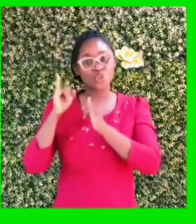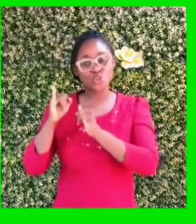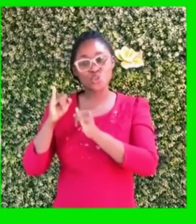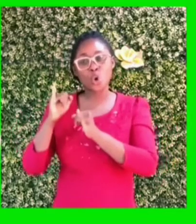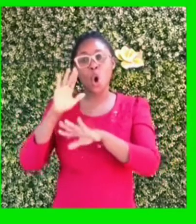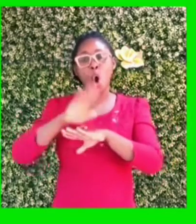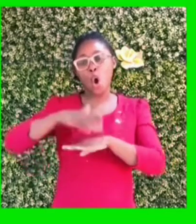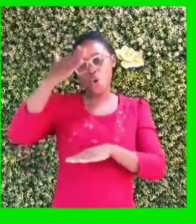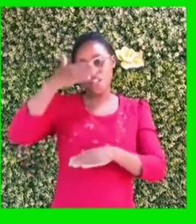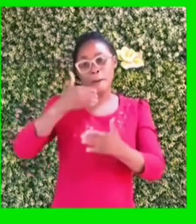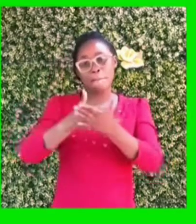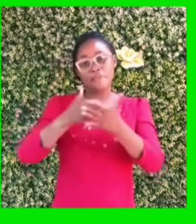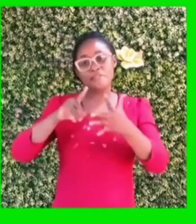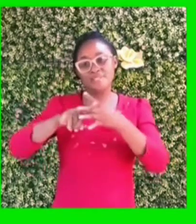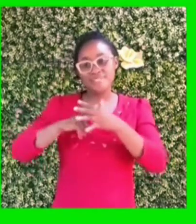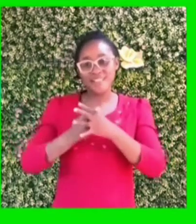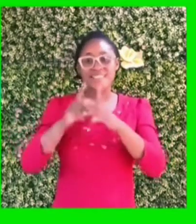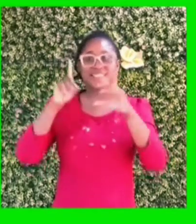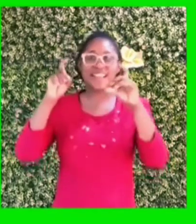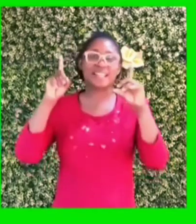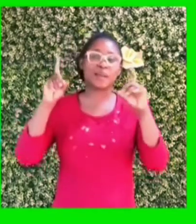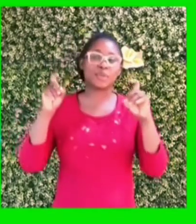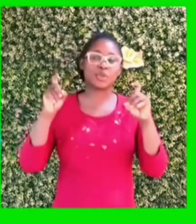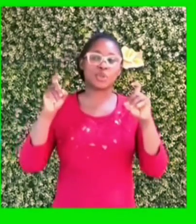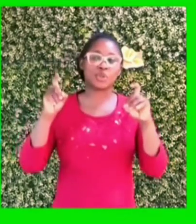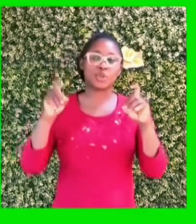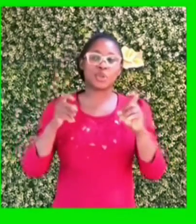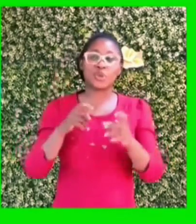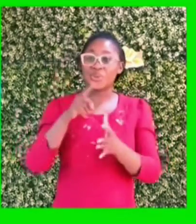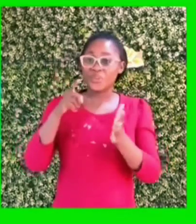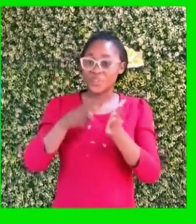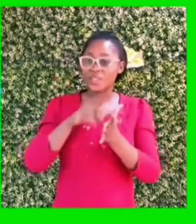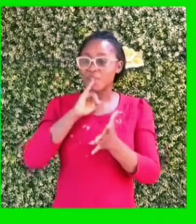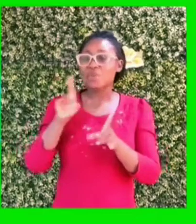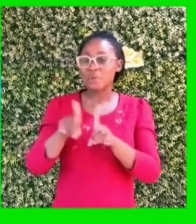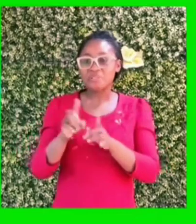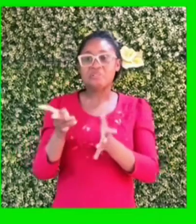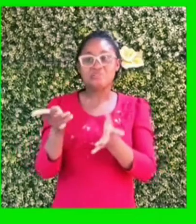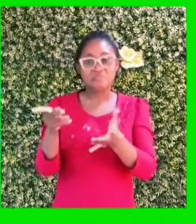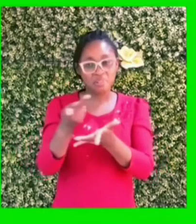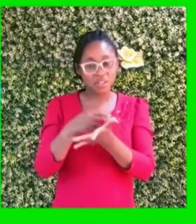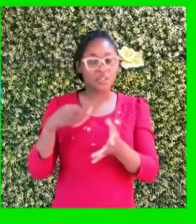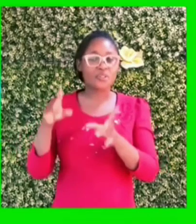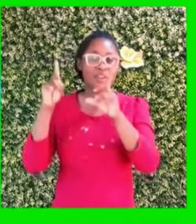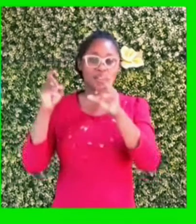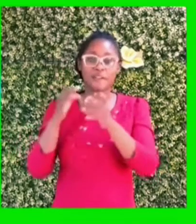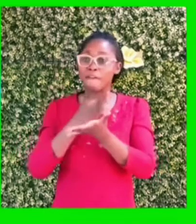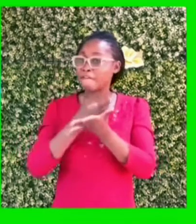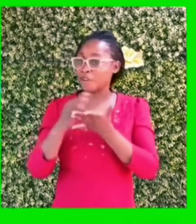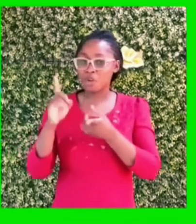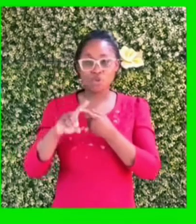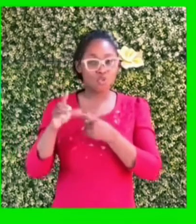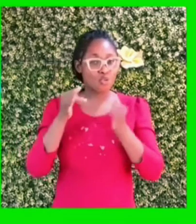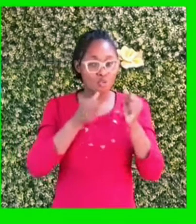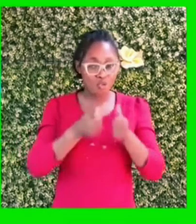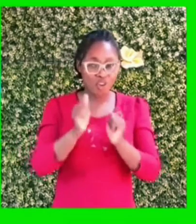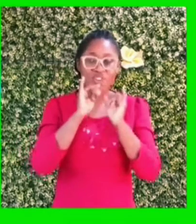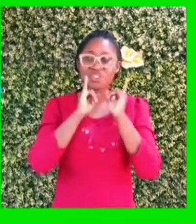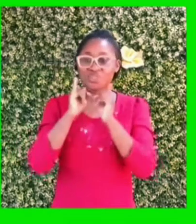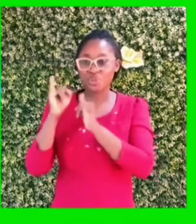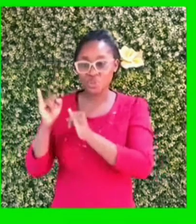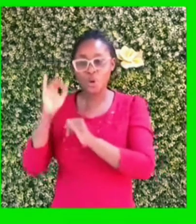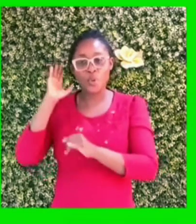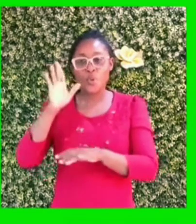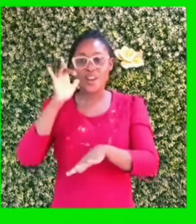the screen before commencing the examination. This is also part of the examination, and failure to follow the